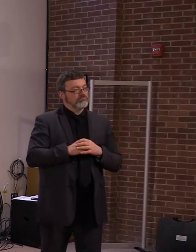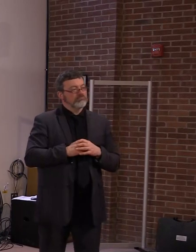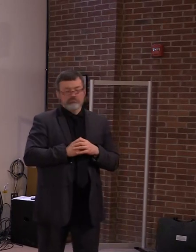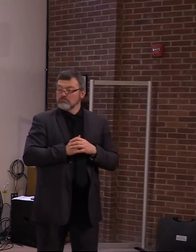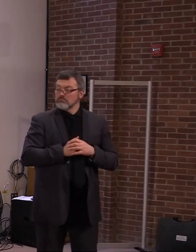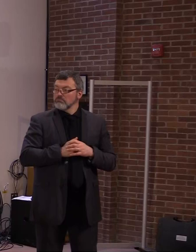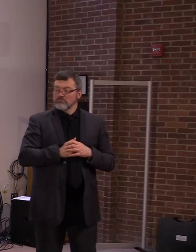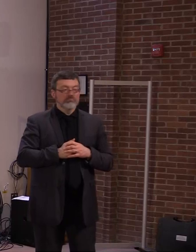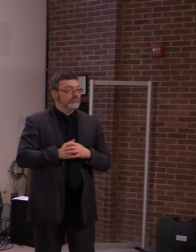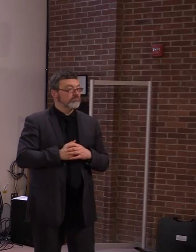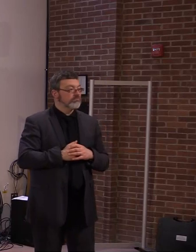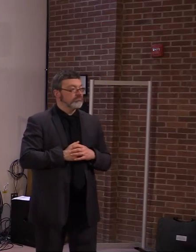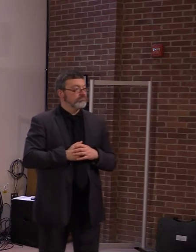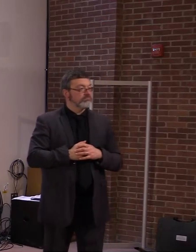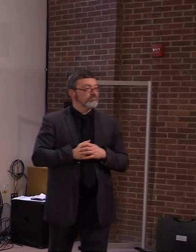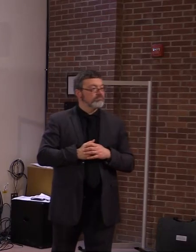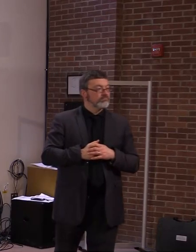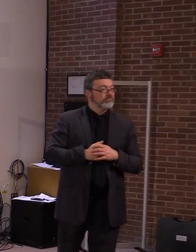All set, Leora?